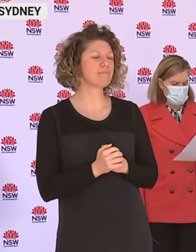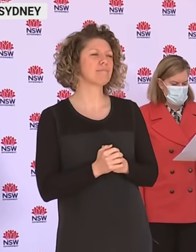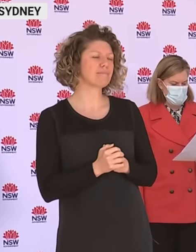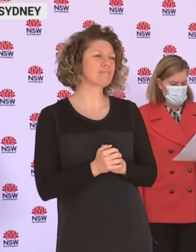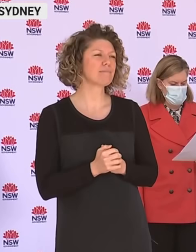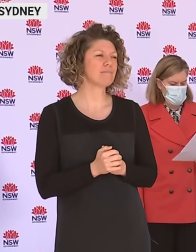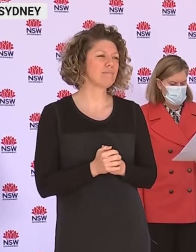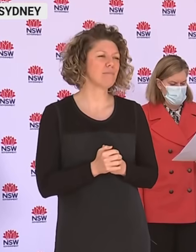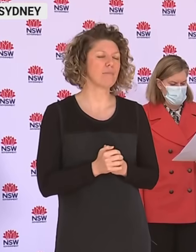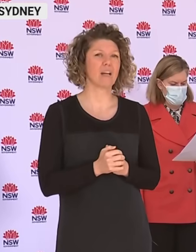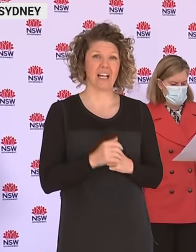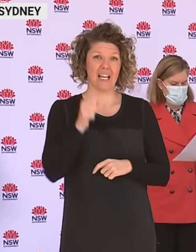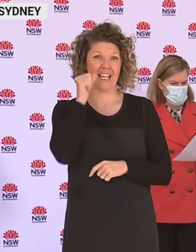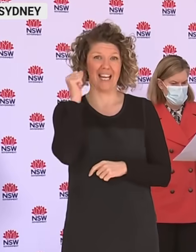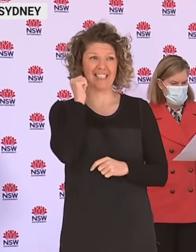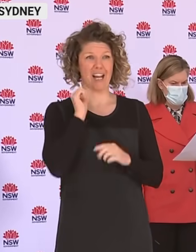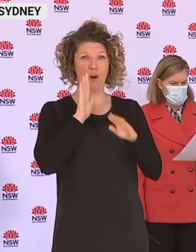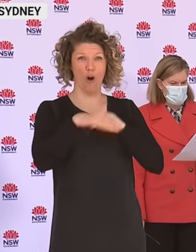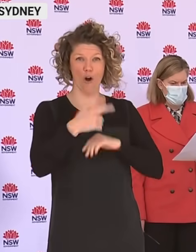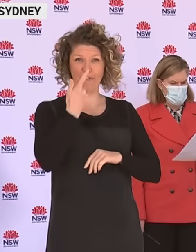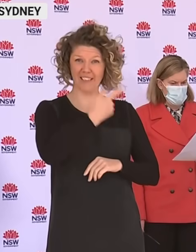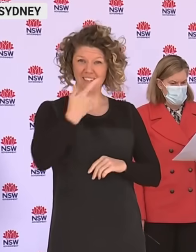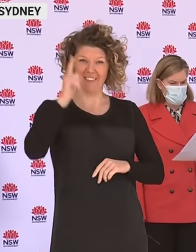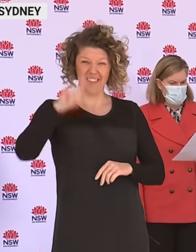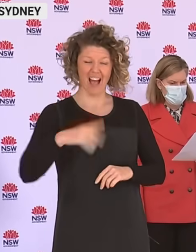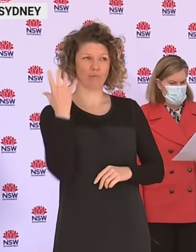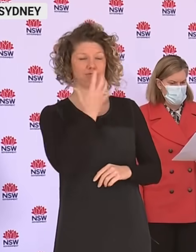And again, yesterday's testing numbers were outstanding.